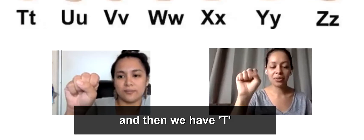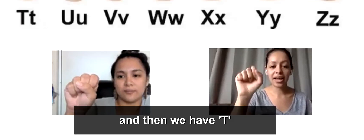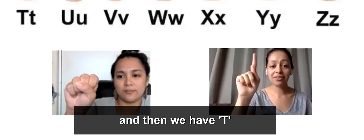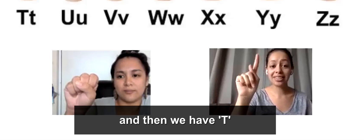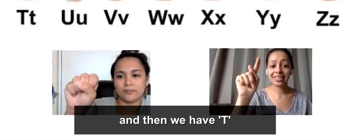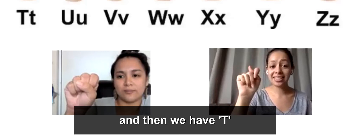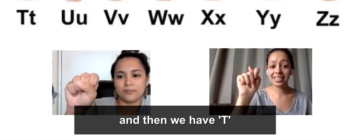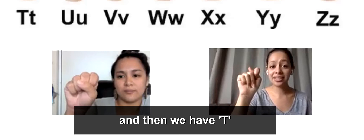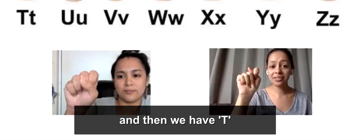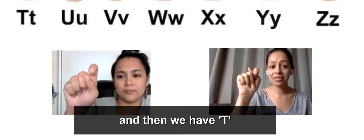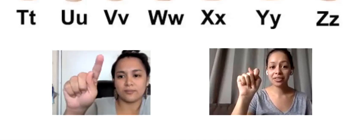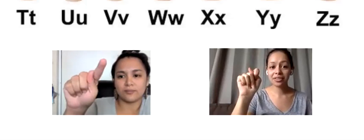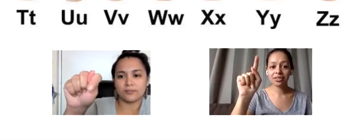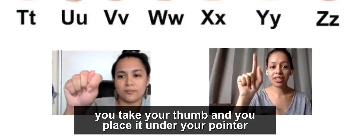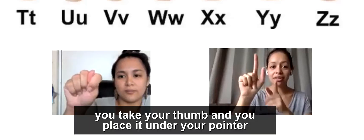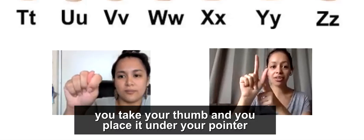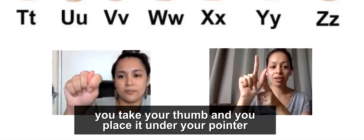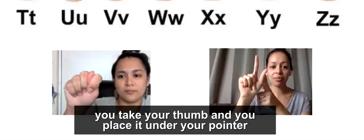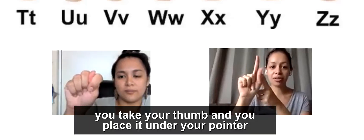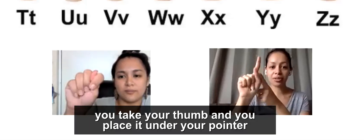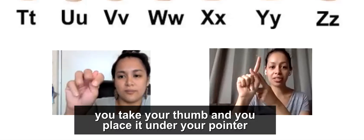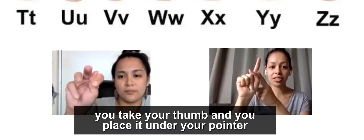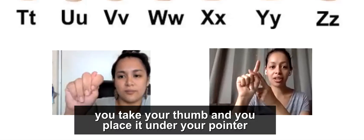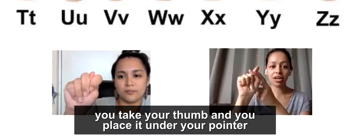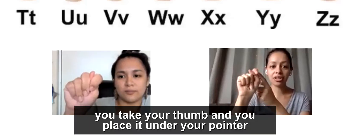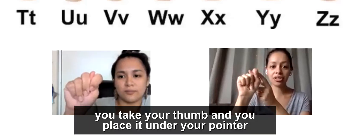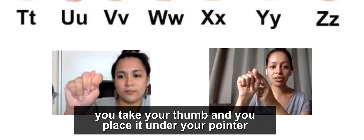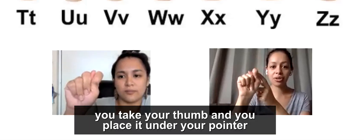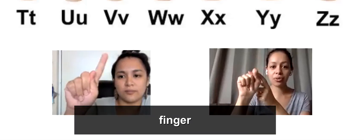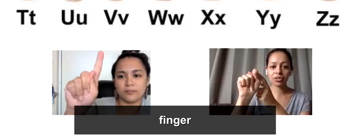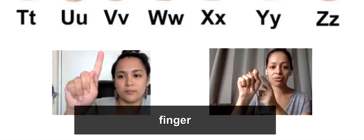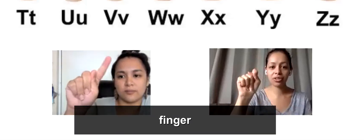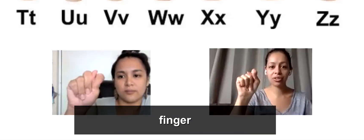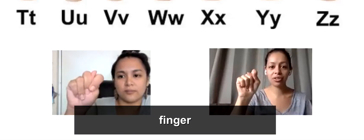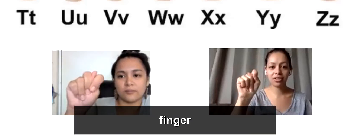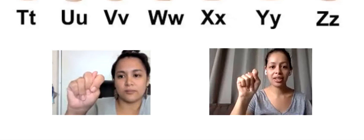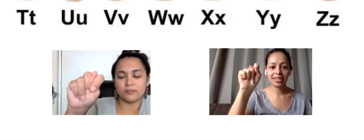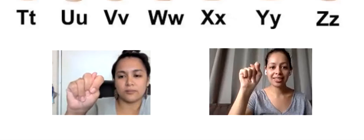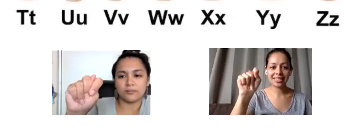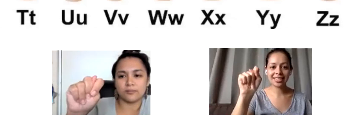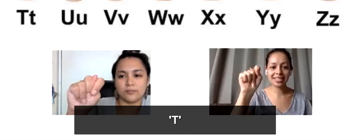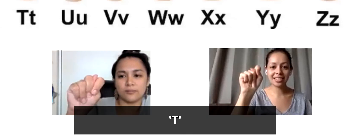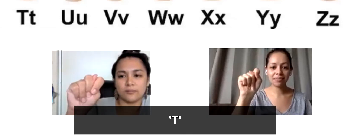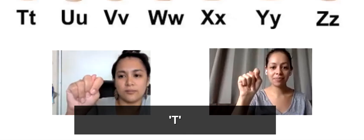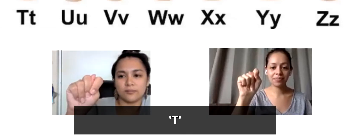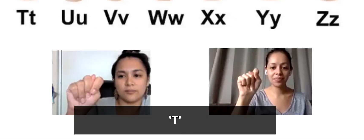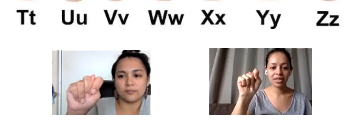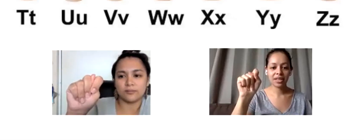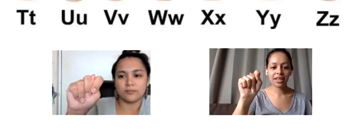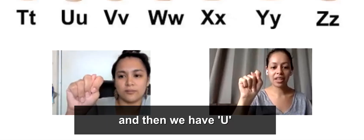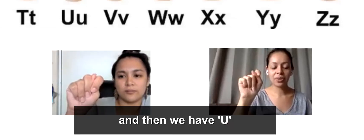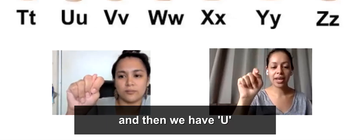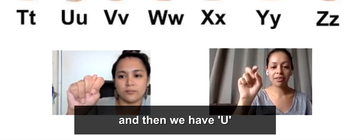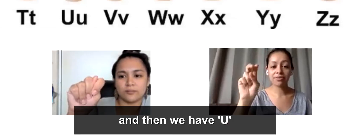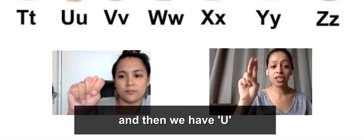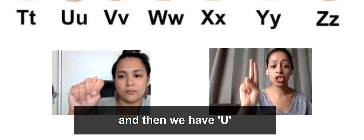And then we have T. You take your thumb and you place it under your pointer finger, T.